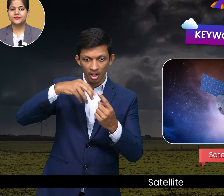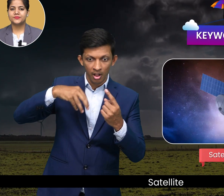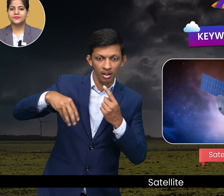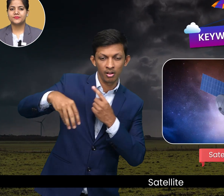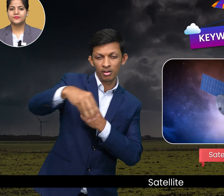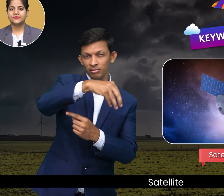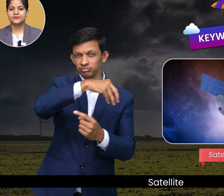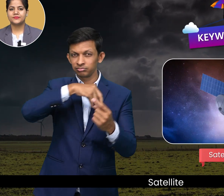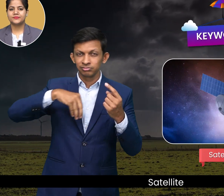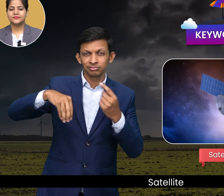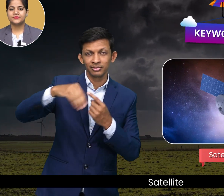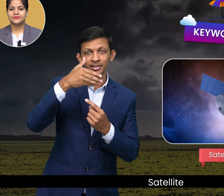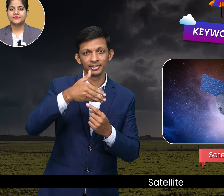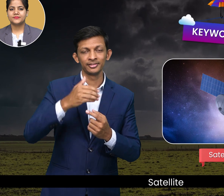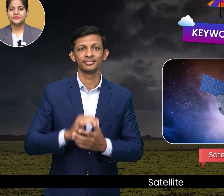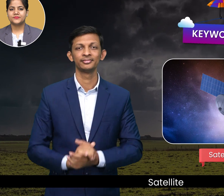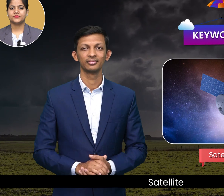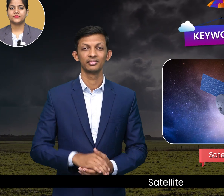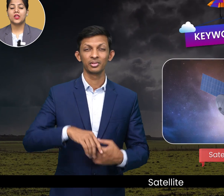satellite,